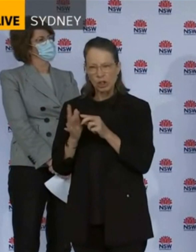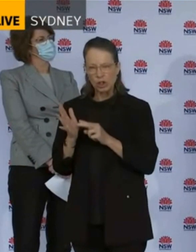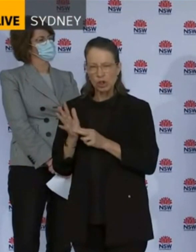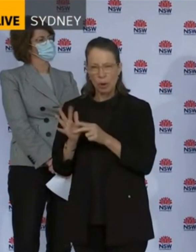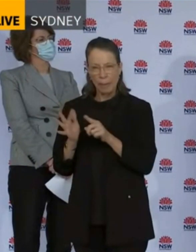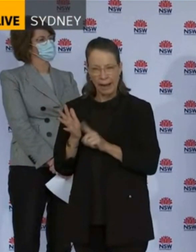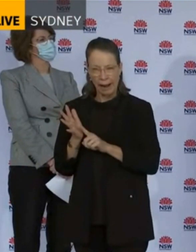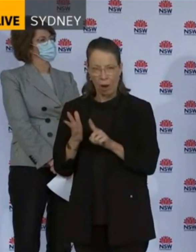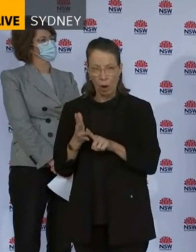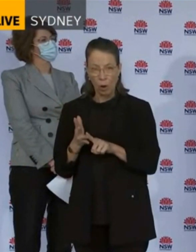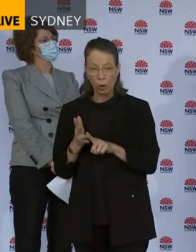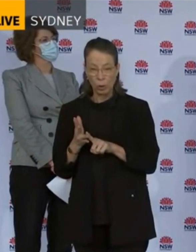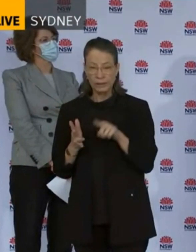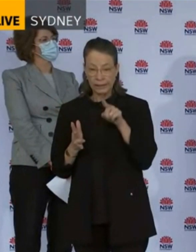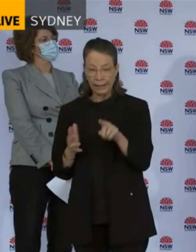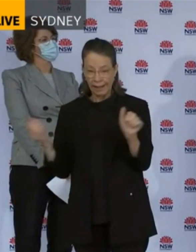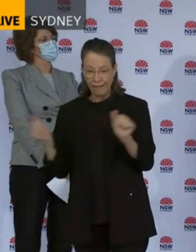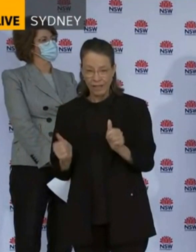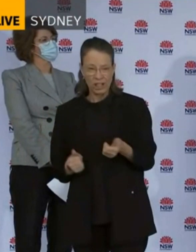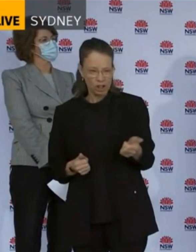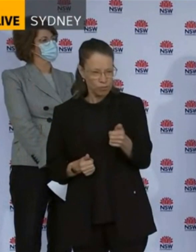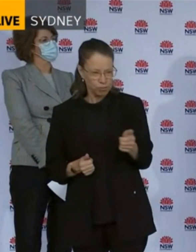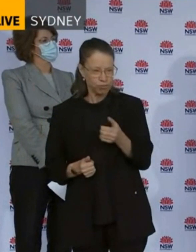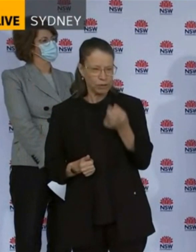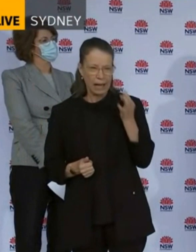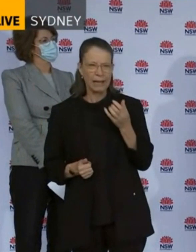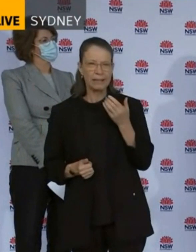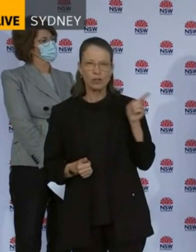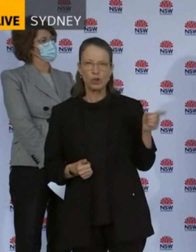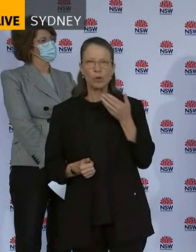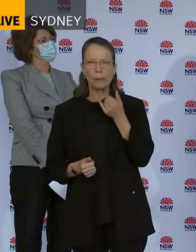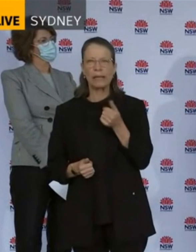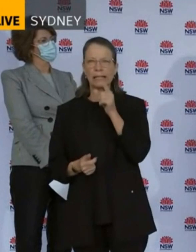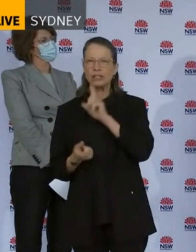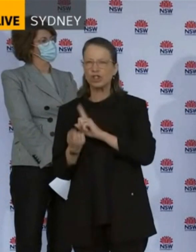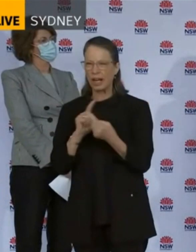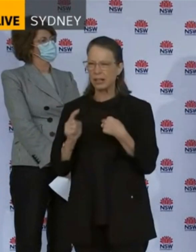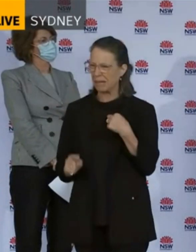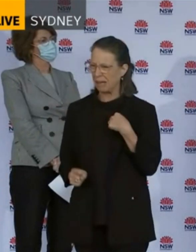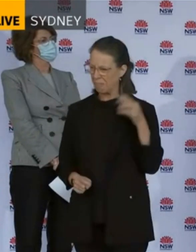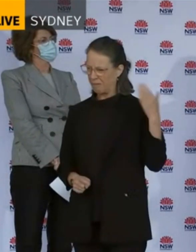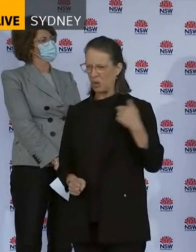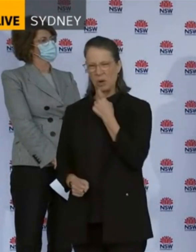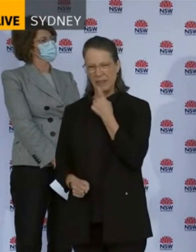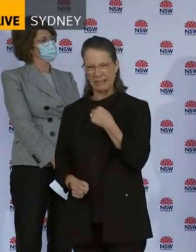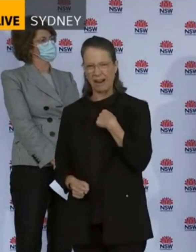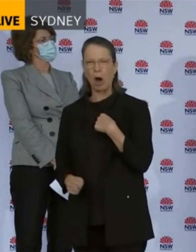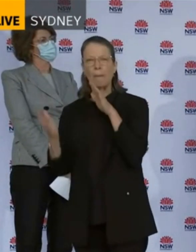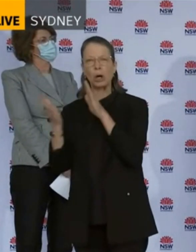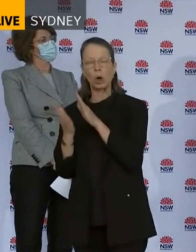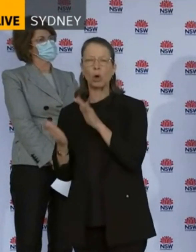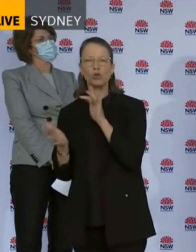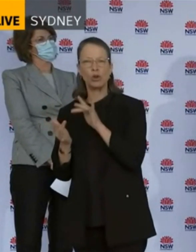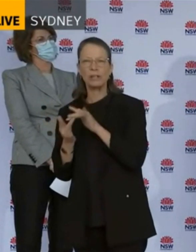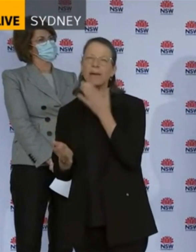close contact to a casual contact? Reclassified to a close contact. So he was initially a close contact. Did he text you